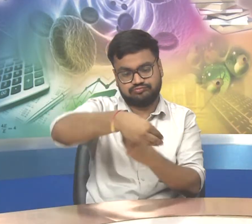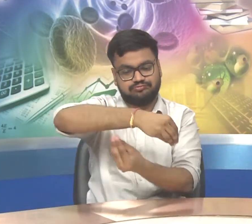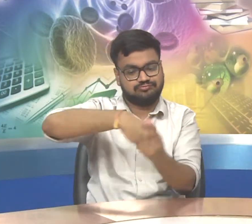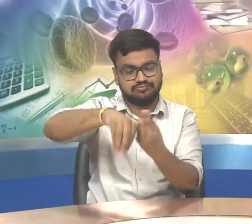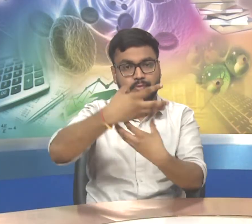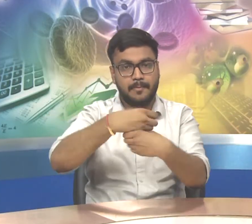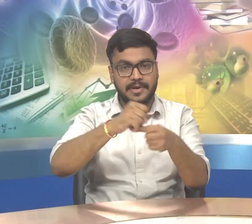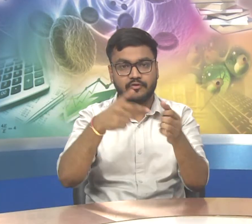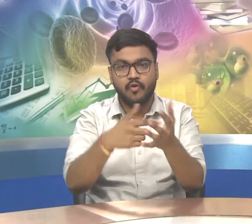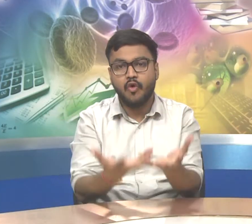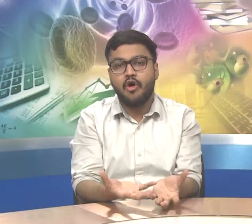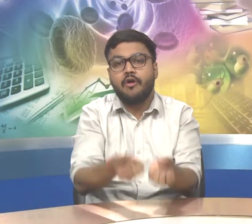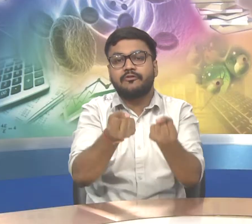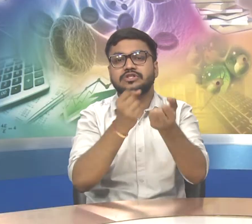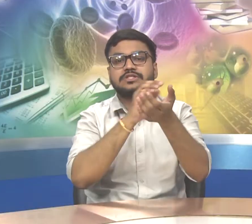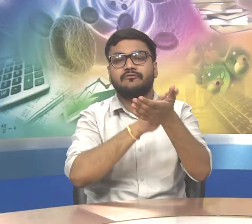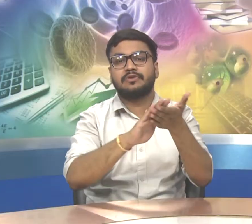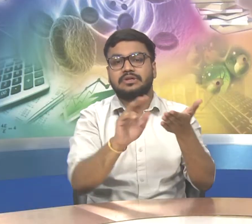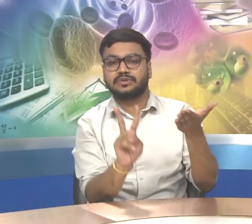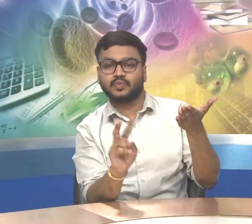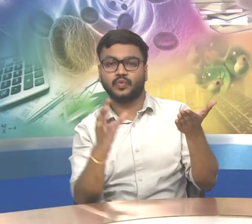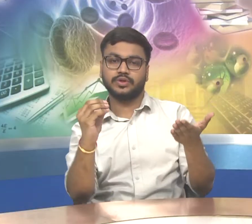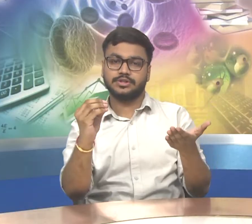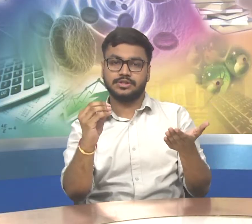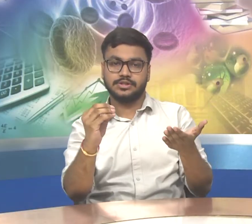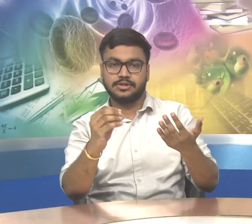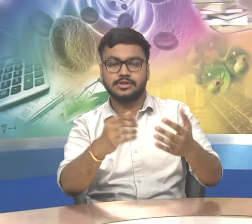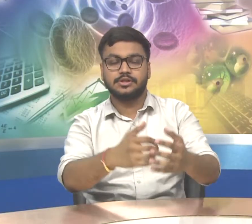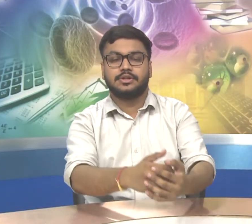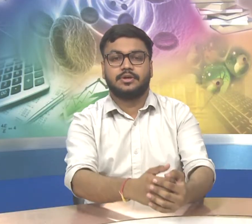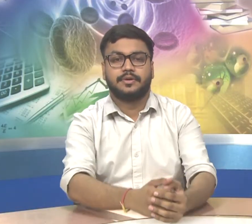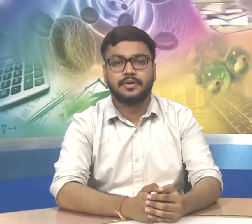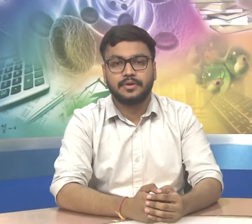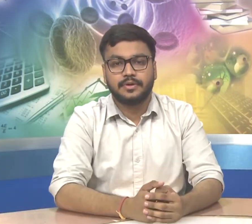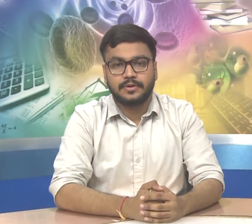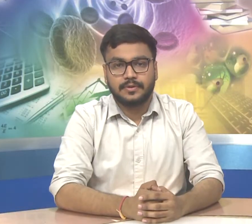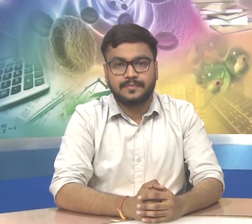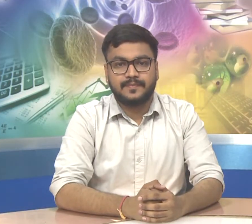which is H2O.